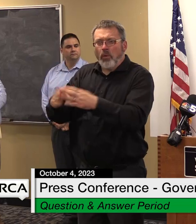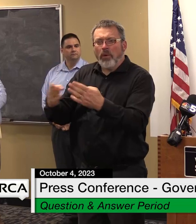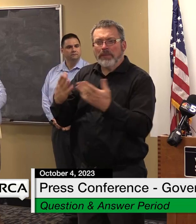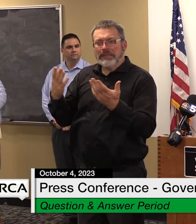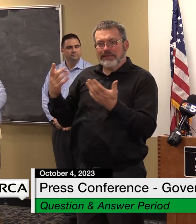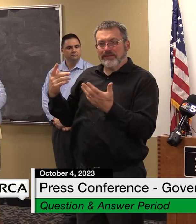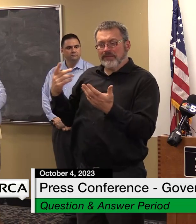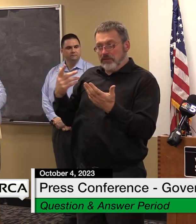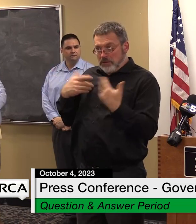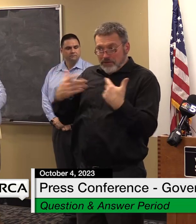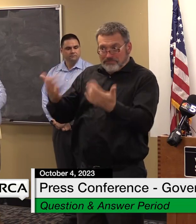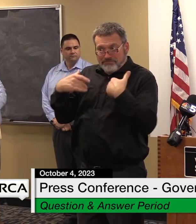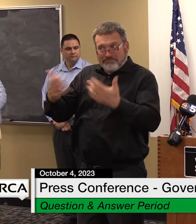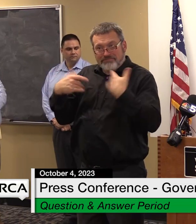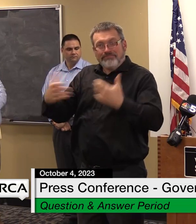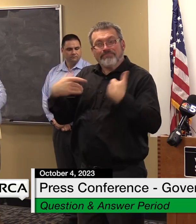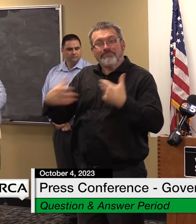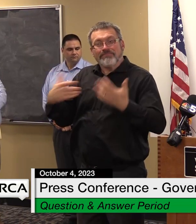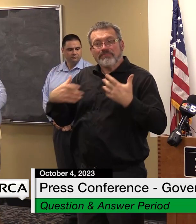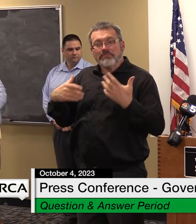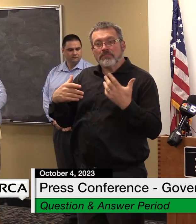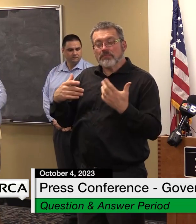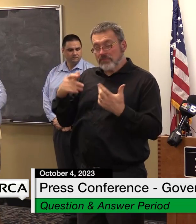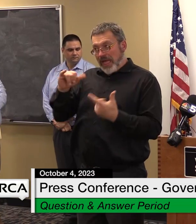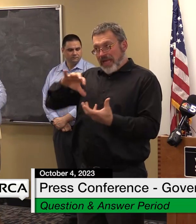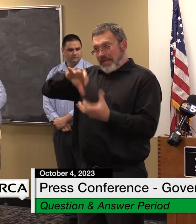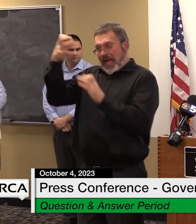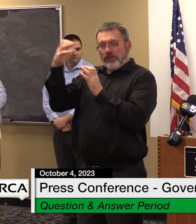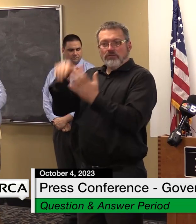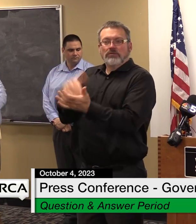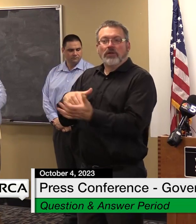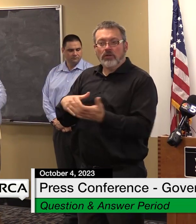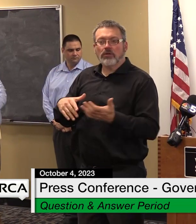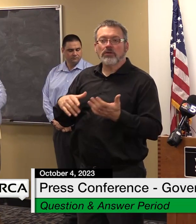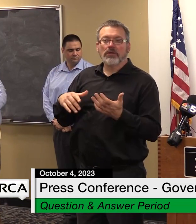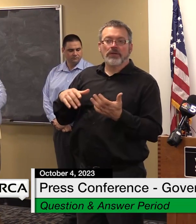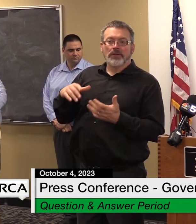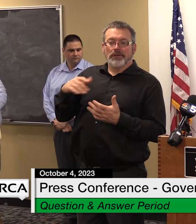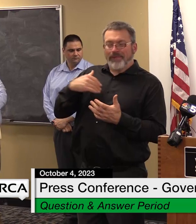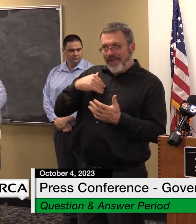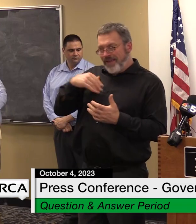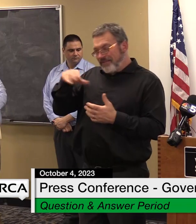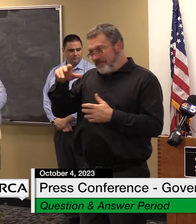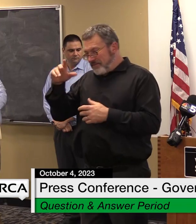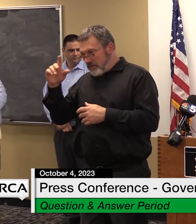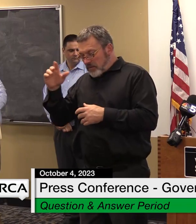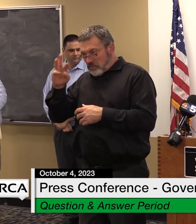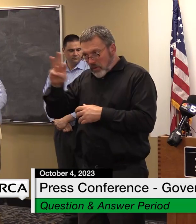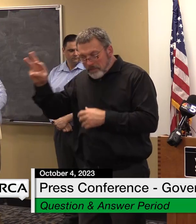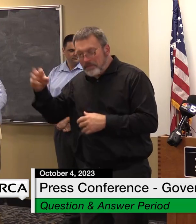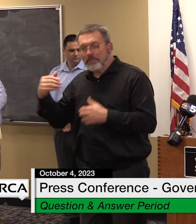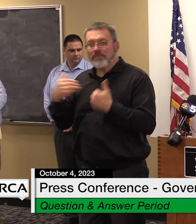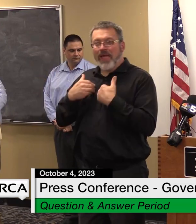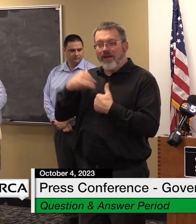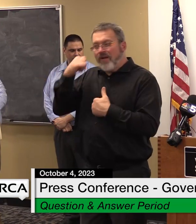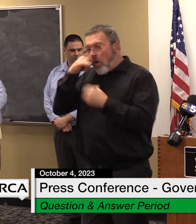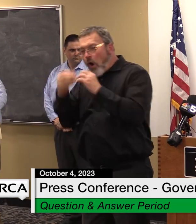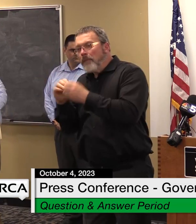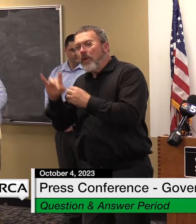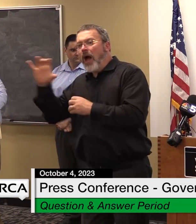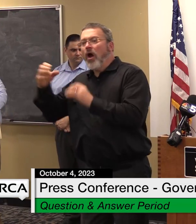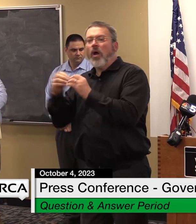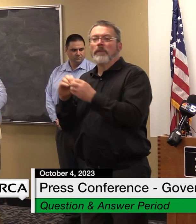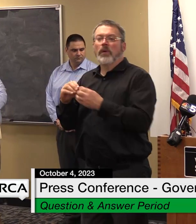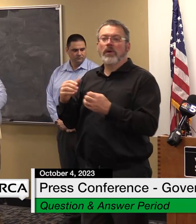come on in, whether it's disasterassistance.gov or the 1-800 number, or they come to the DRCs. I'm just glad that